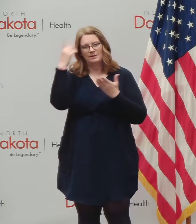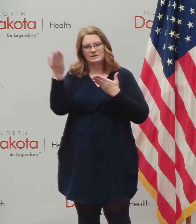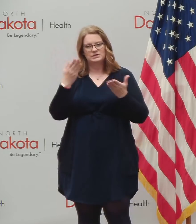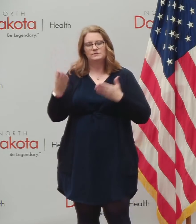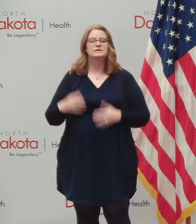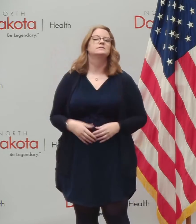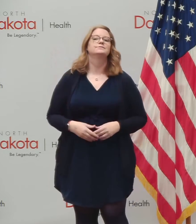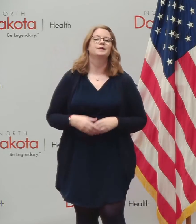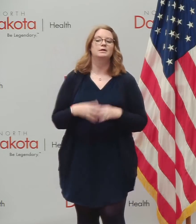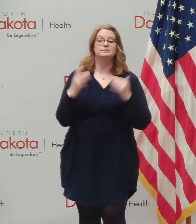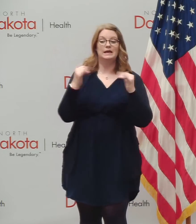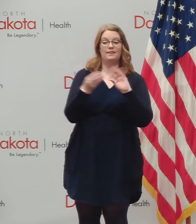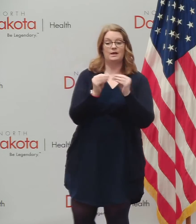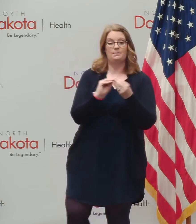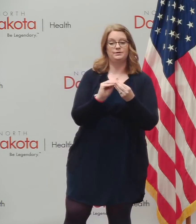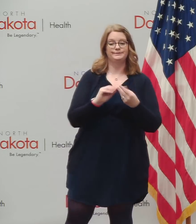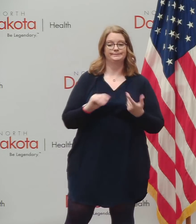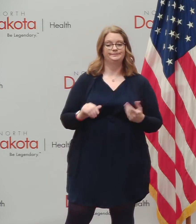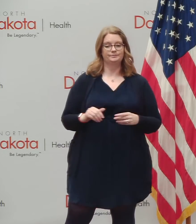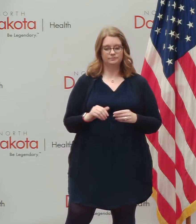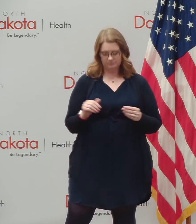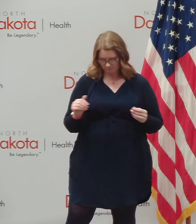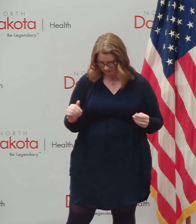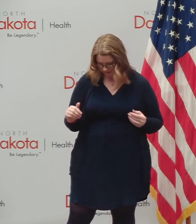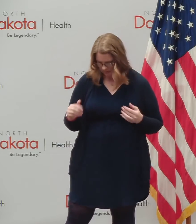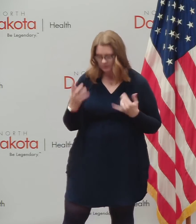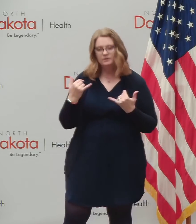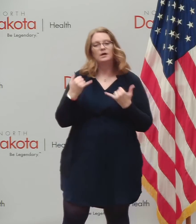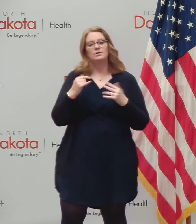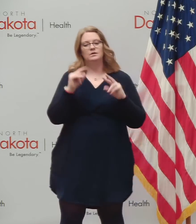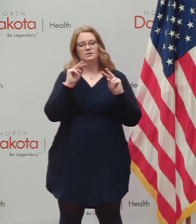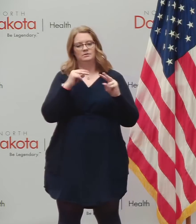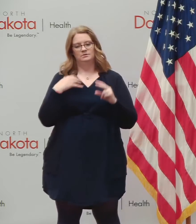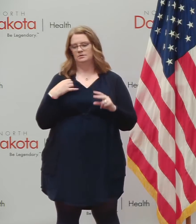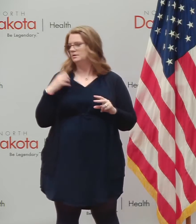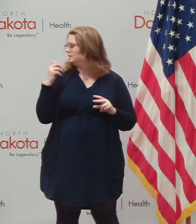at the numbers that we're watching right now.